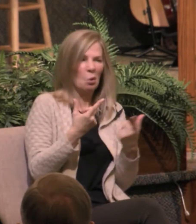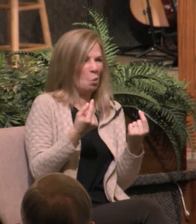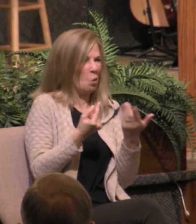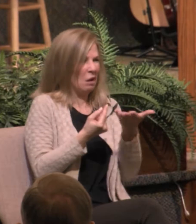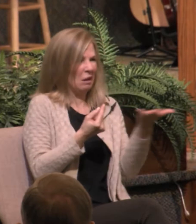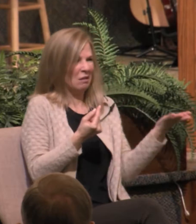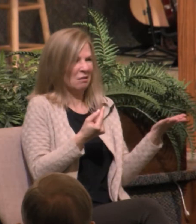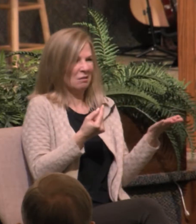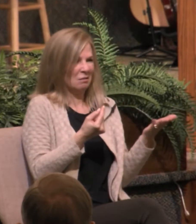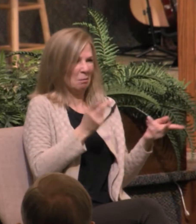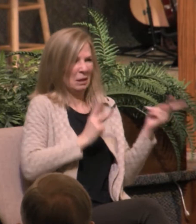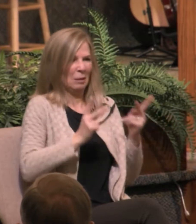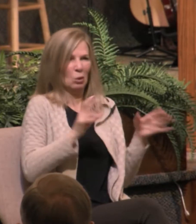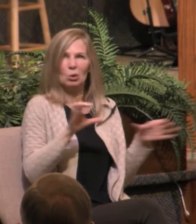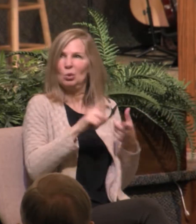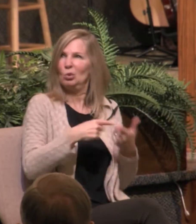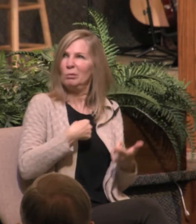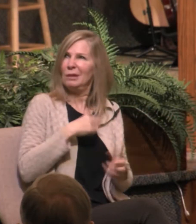to me?